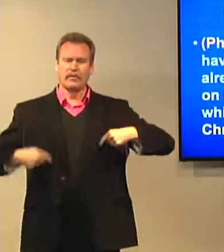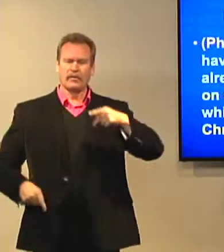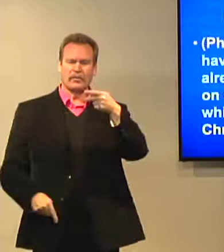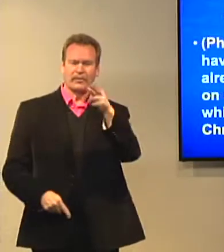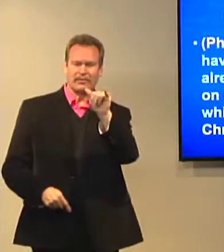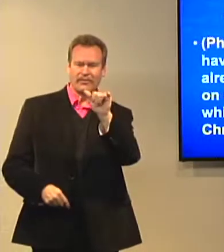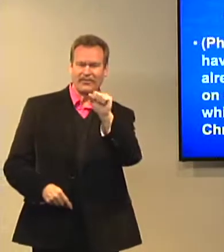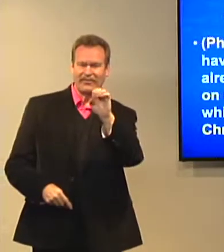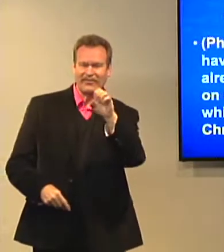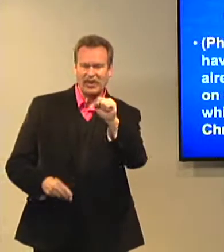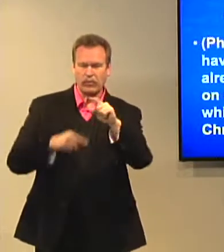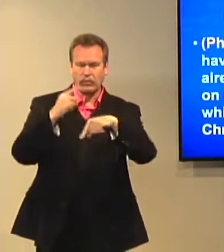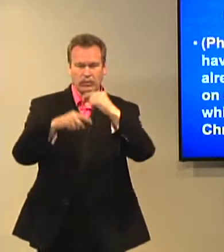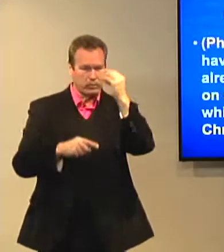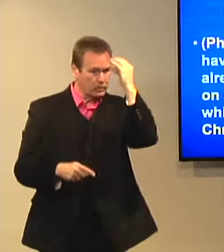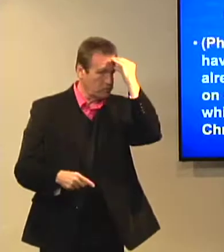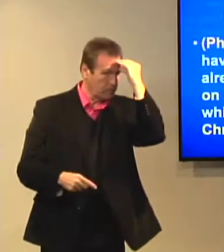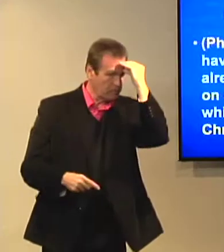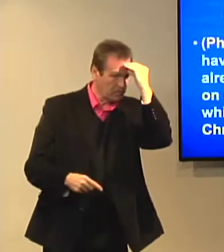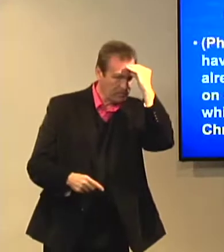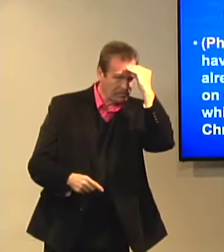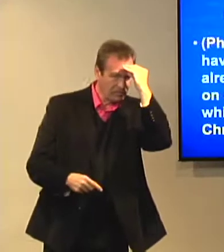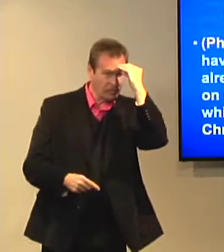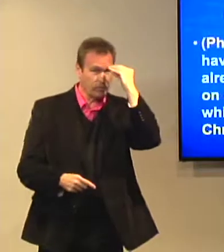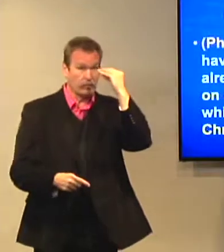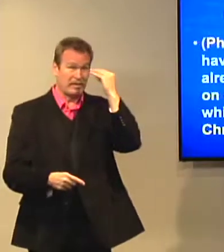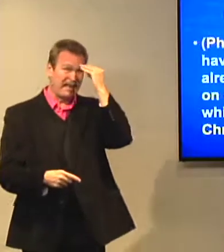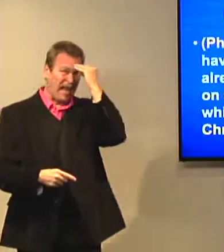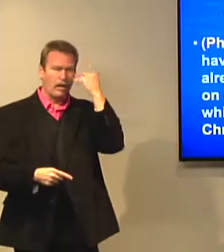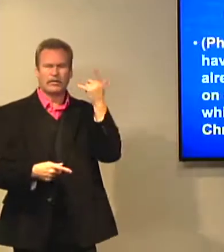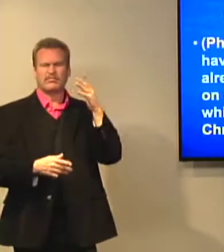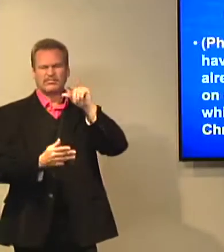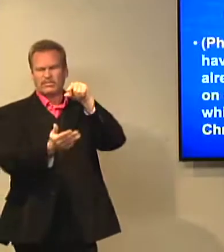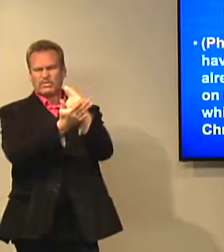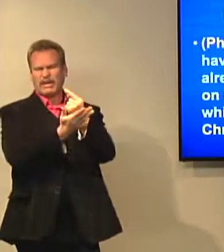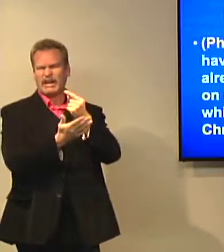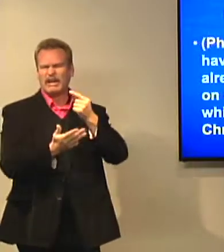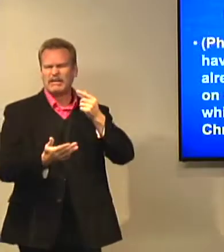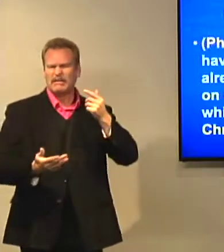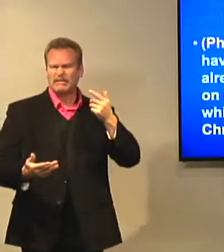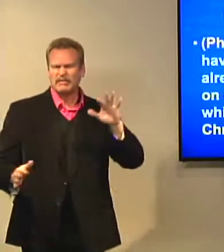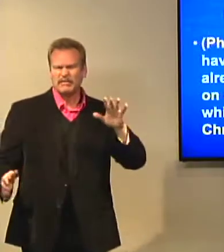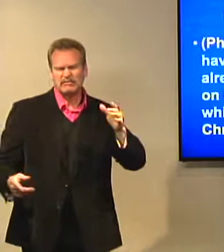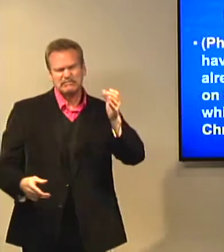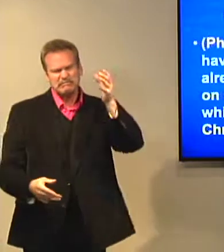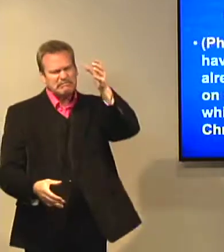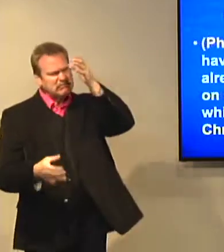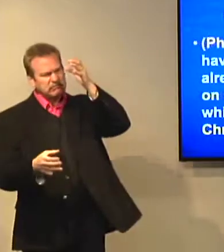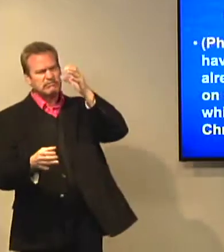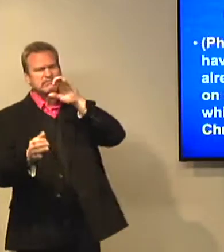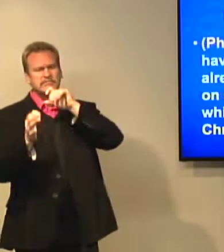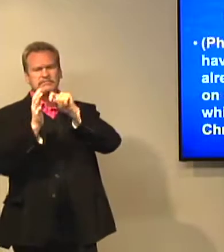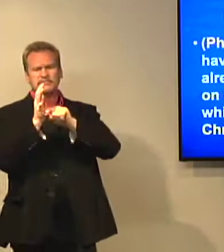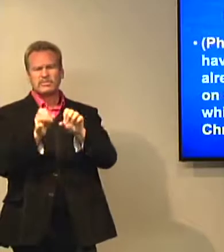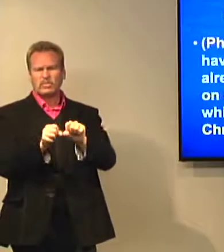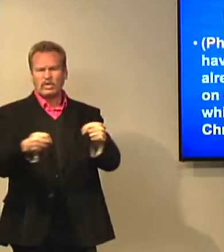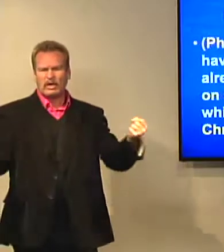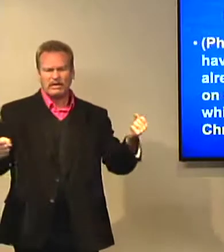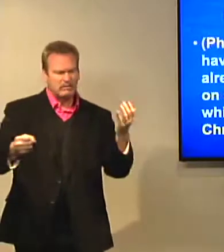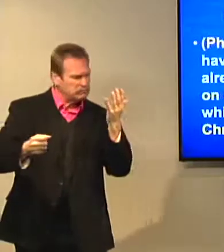Remember, he was a Pharisee. He was one of the religious leaders of his day. He'd graduated. He knew everything about the